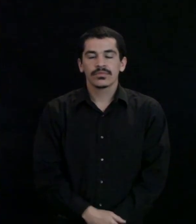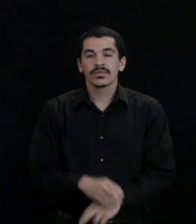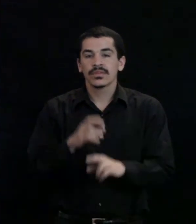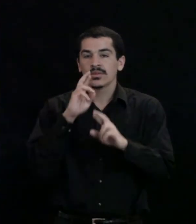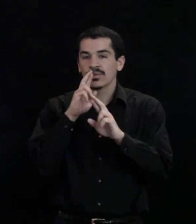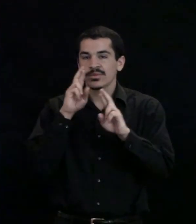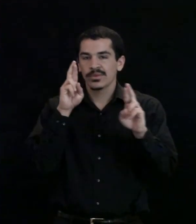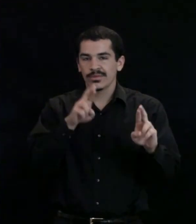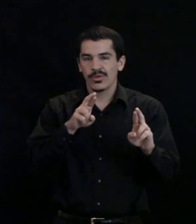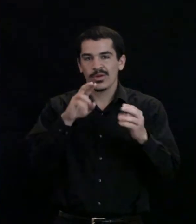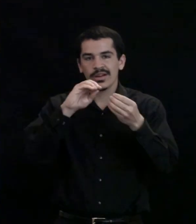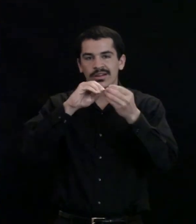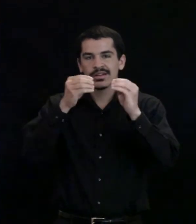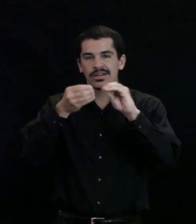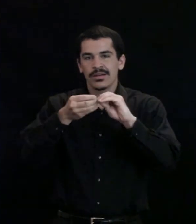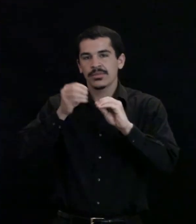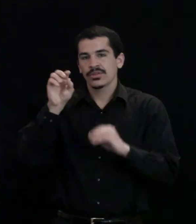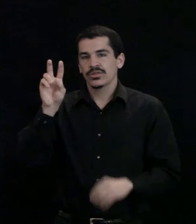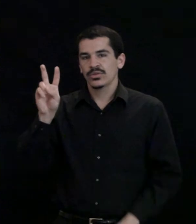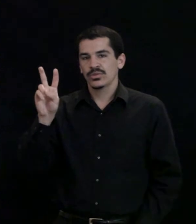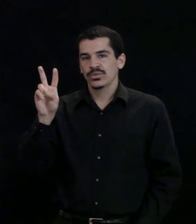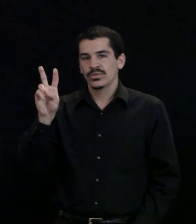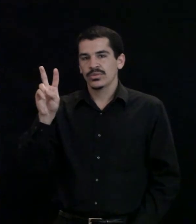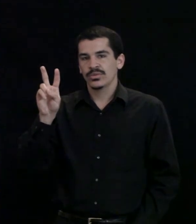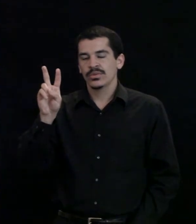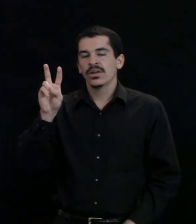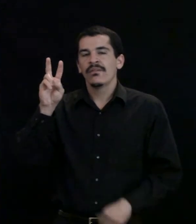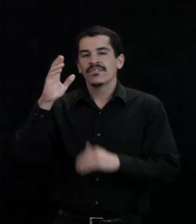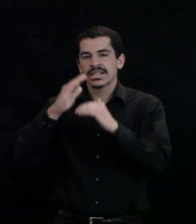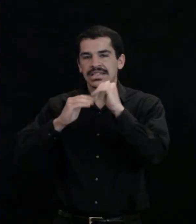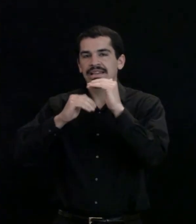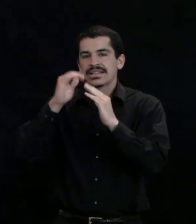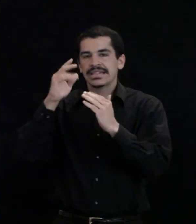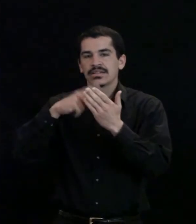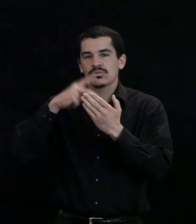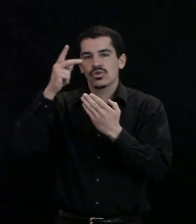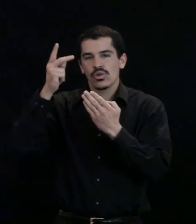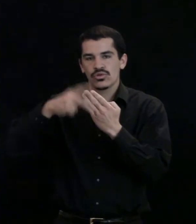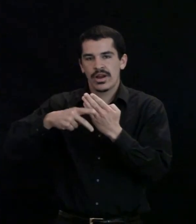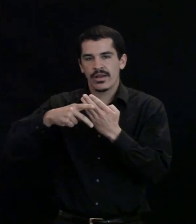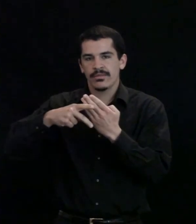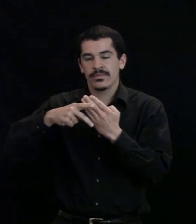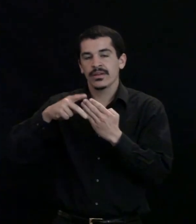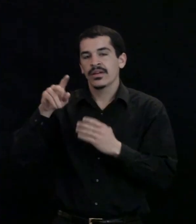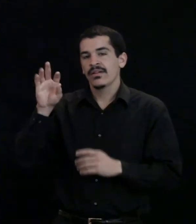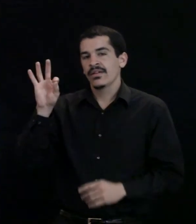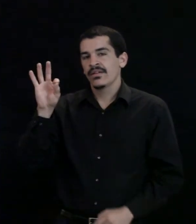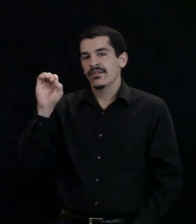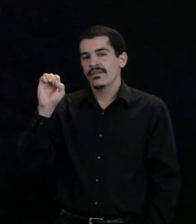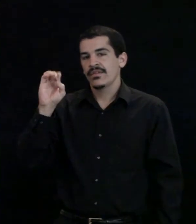Report number 2, Facilities Program, February 2013.